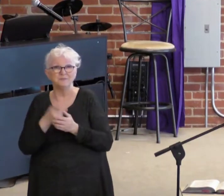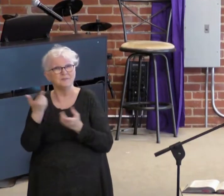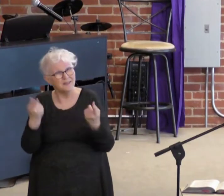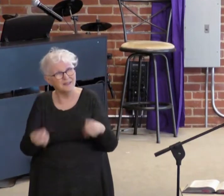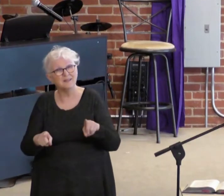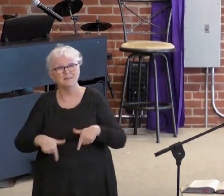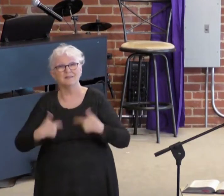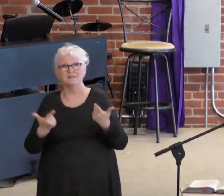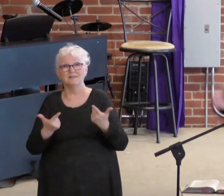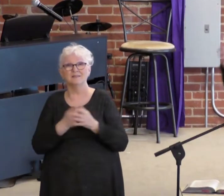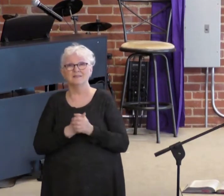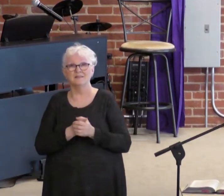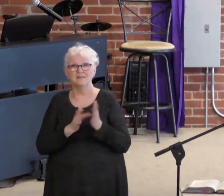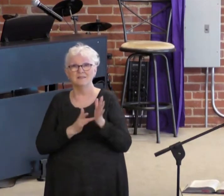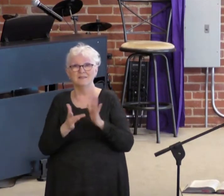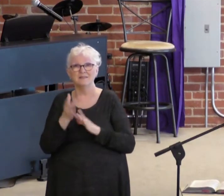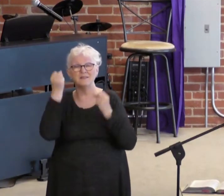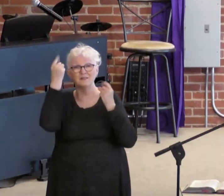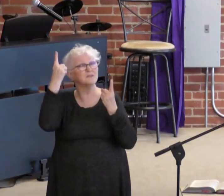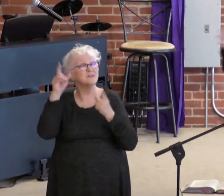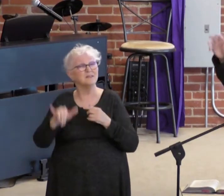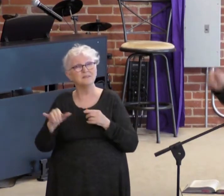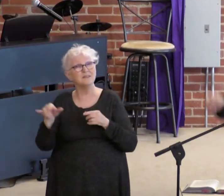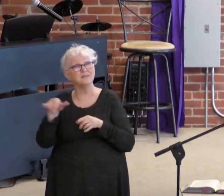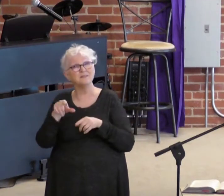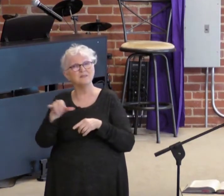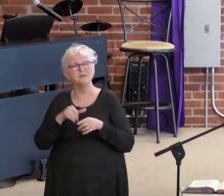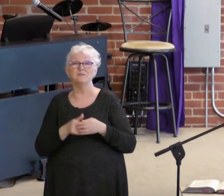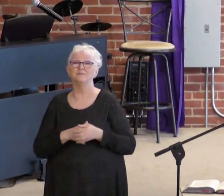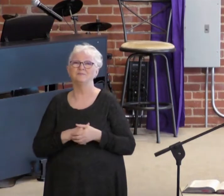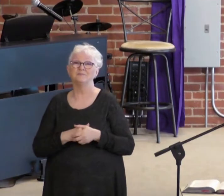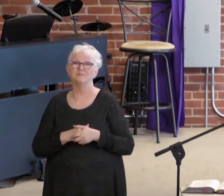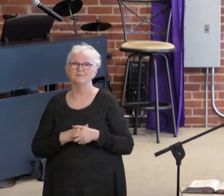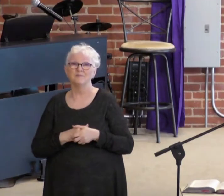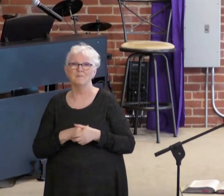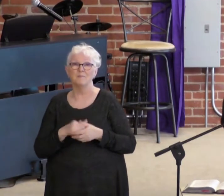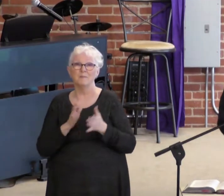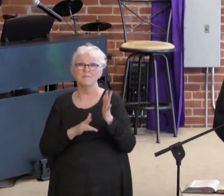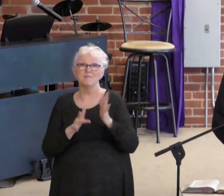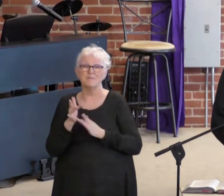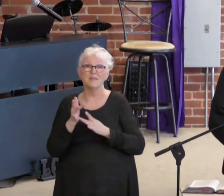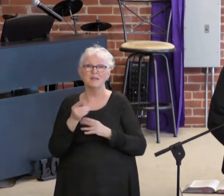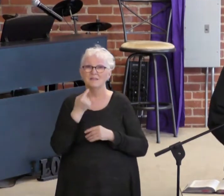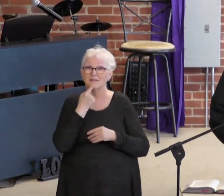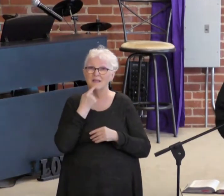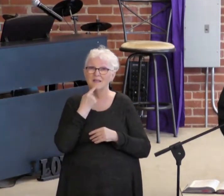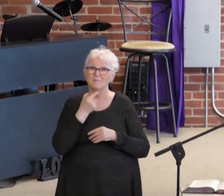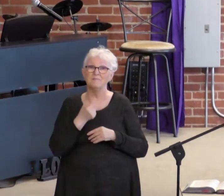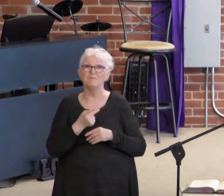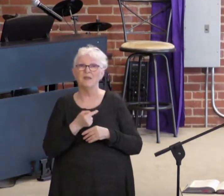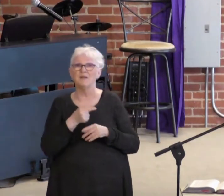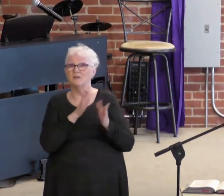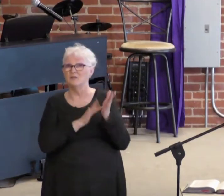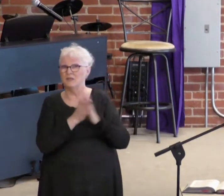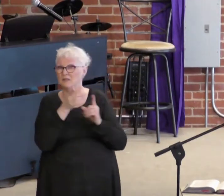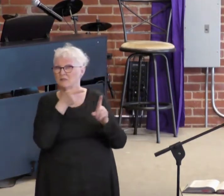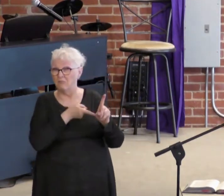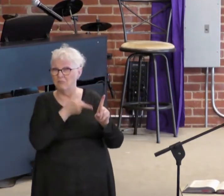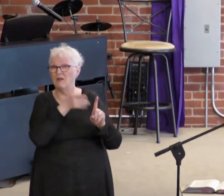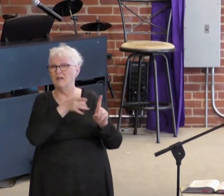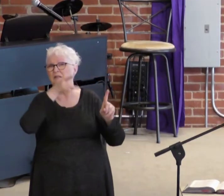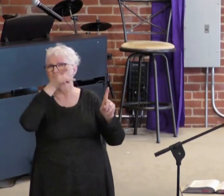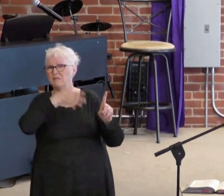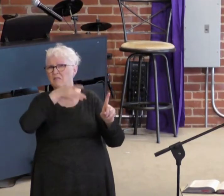life. Jesus understands that too. He went through that. The Bible says he was despised and rejected of